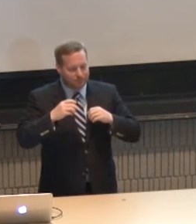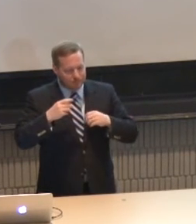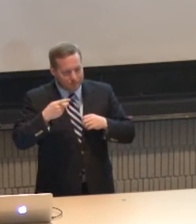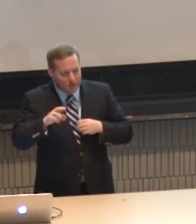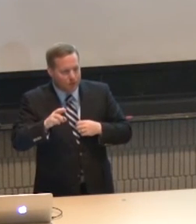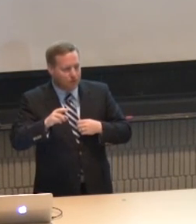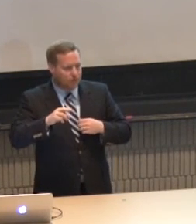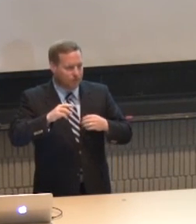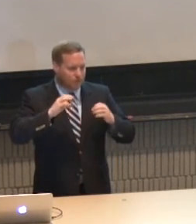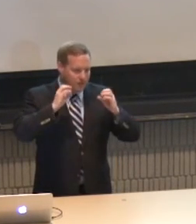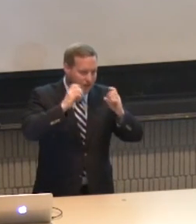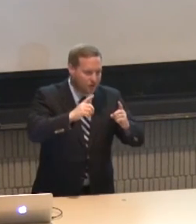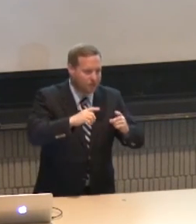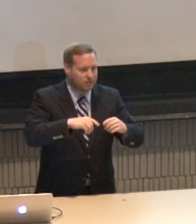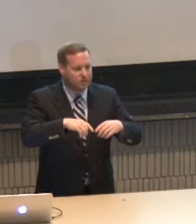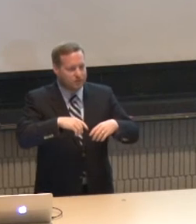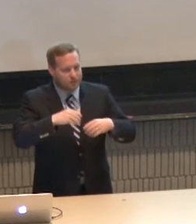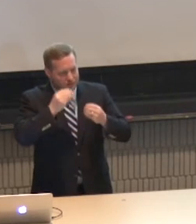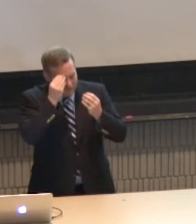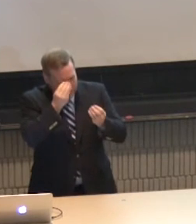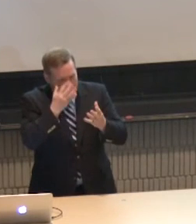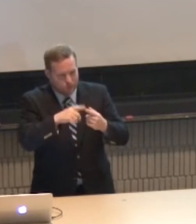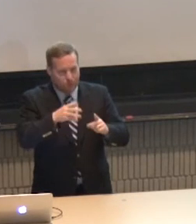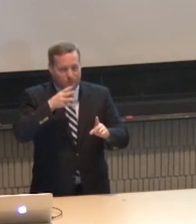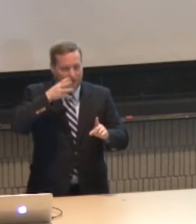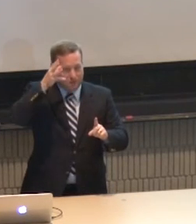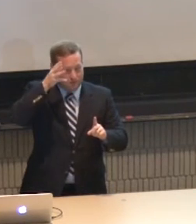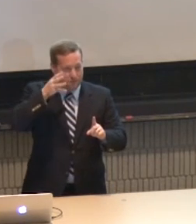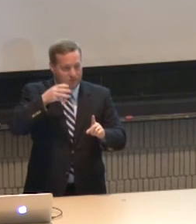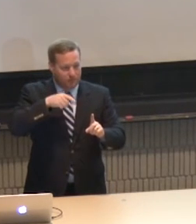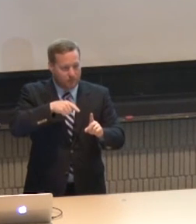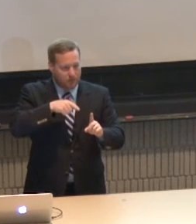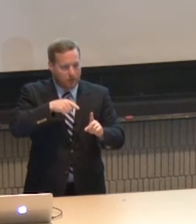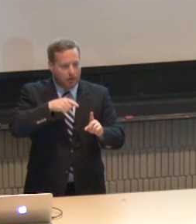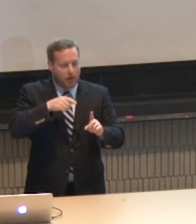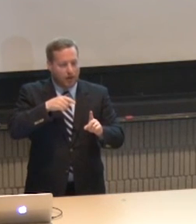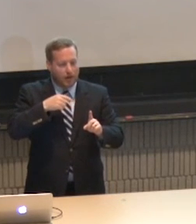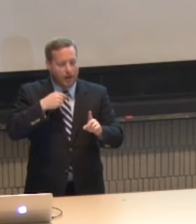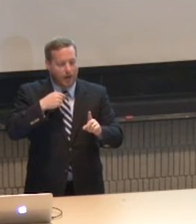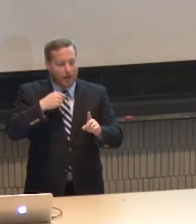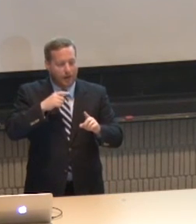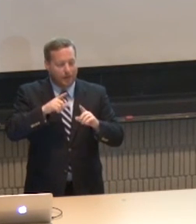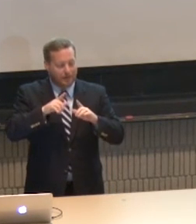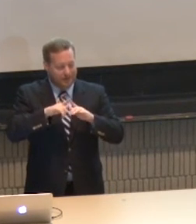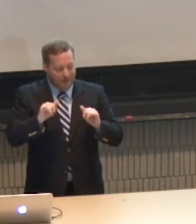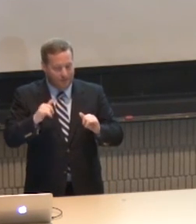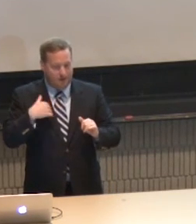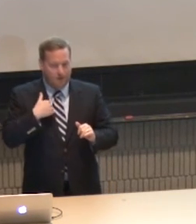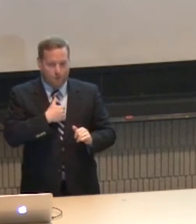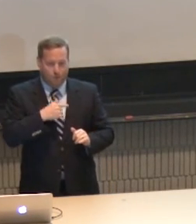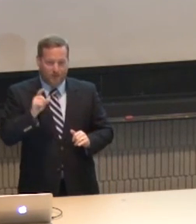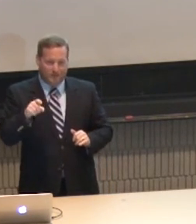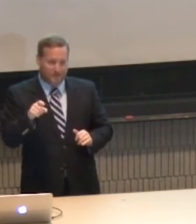have sufficient support and resources available to them to match the push from the other